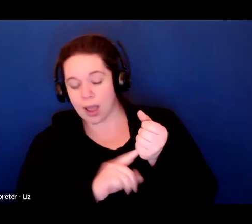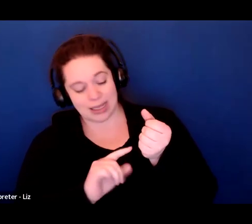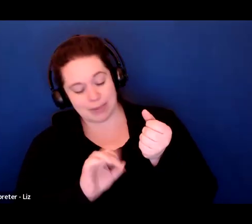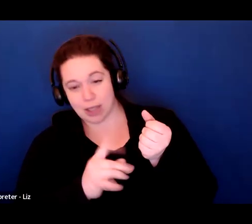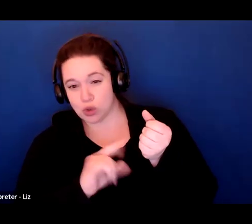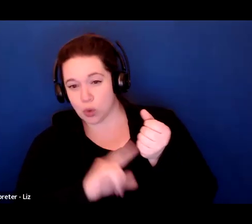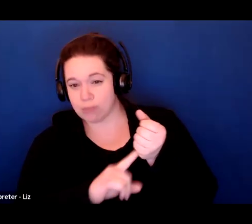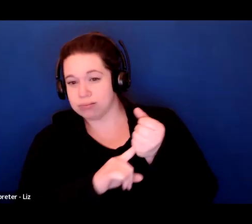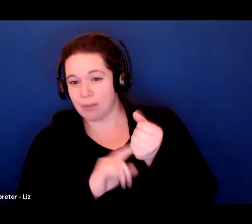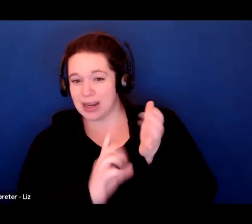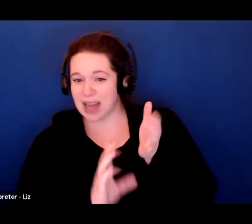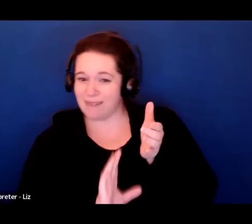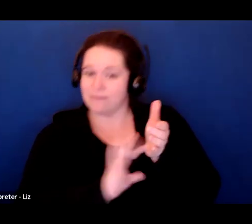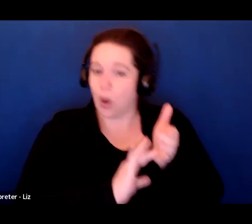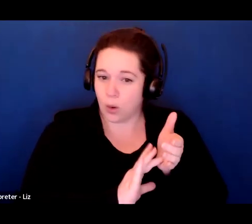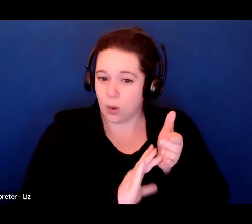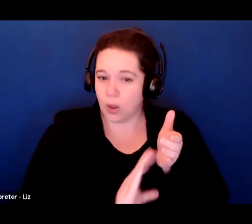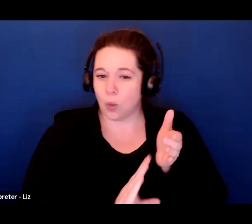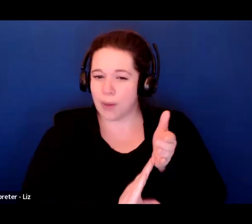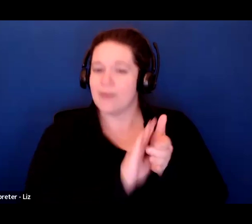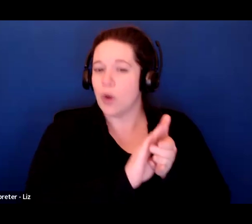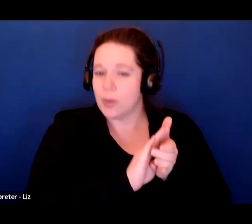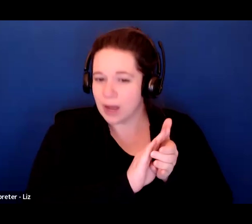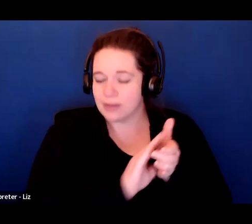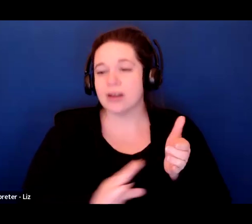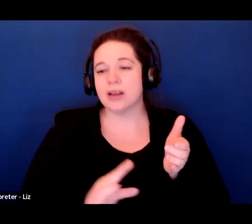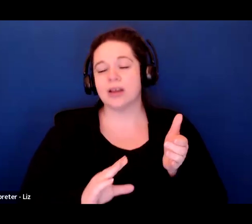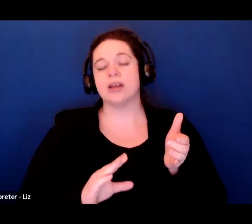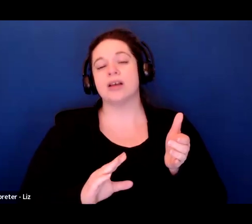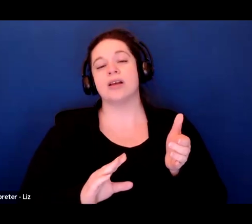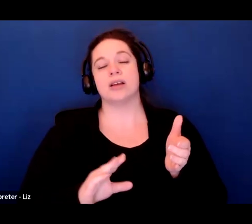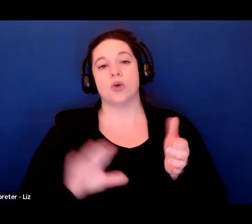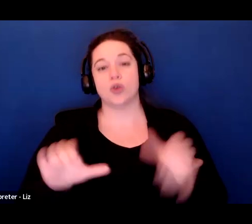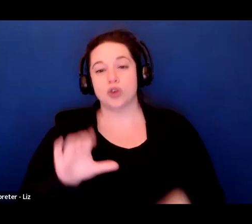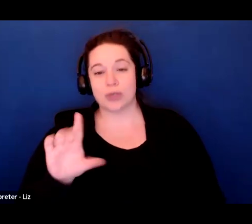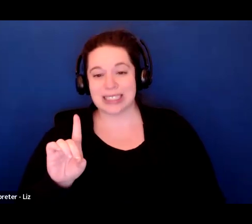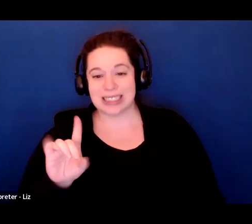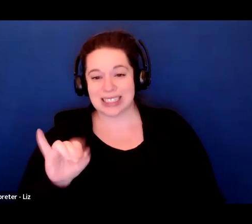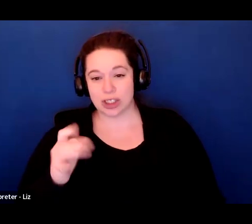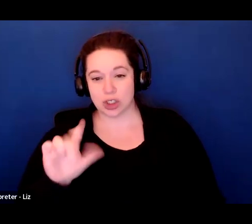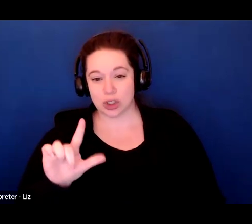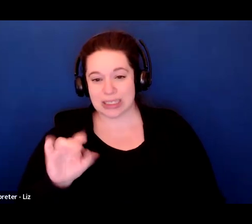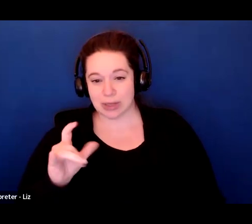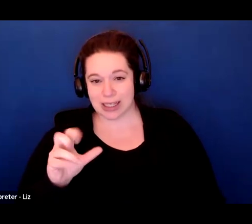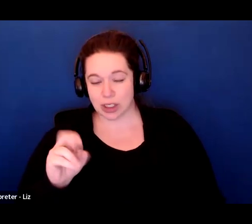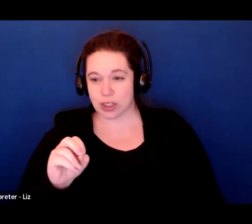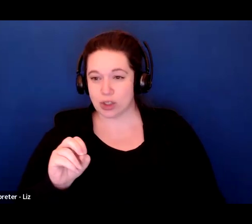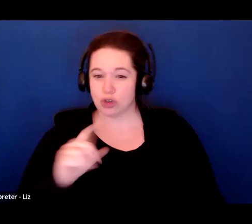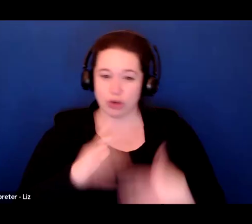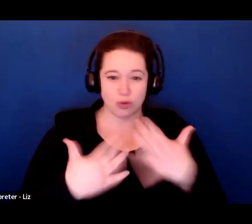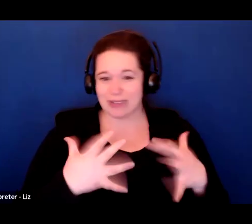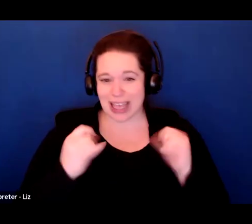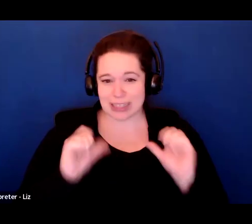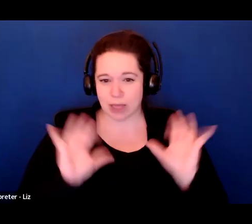into stool. Maybe they won't put it up against the bowel wall. When they go to do the digital stim, they go and they do that as fast as they